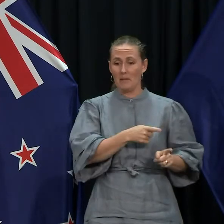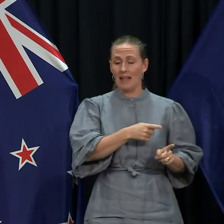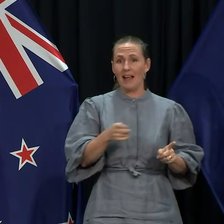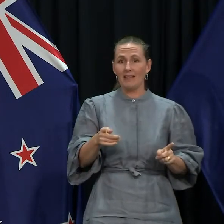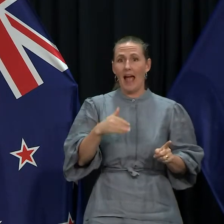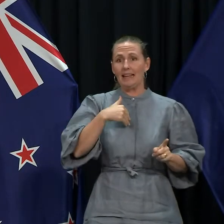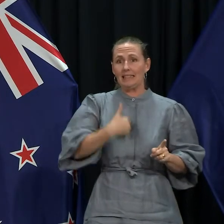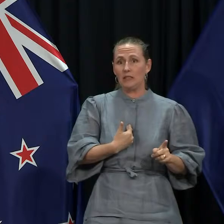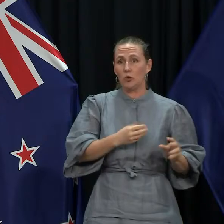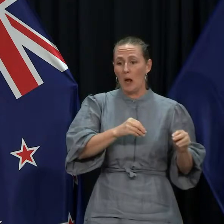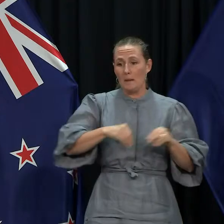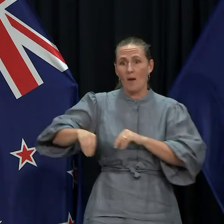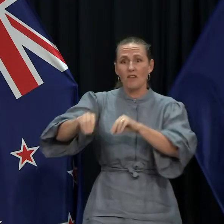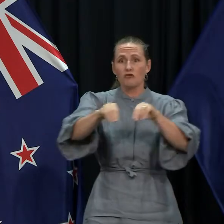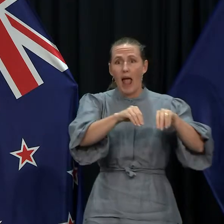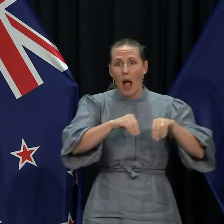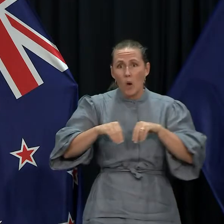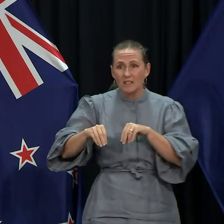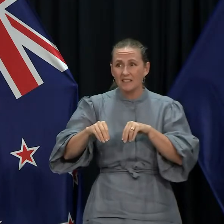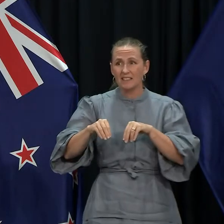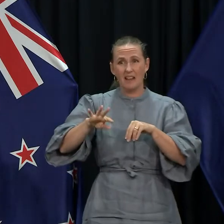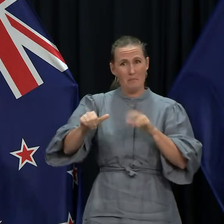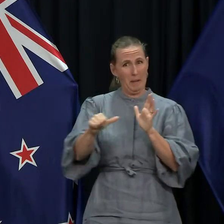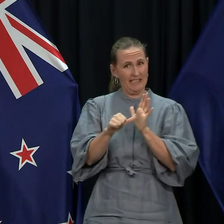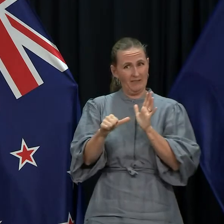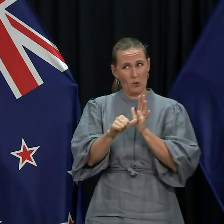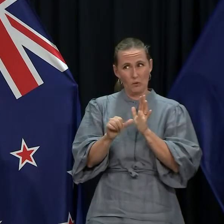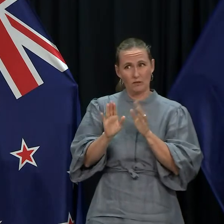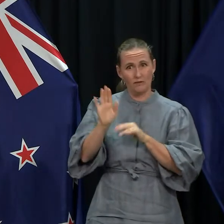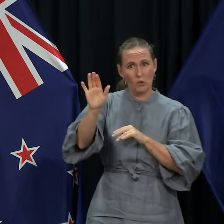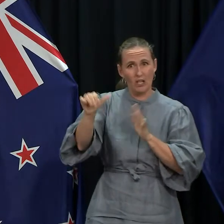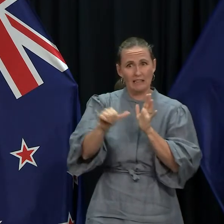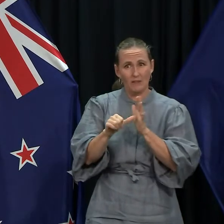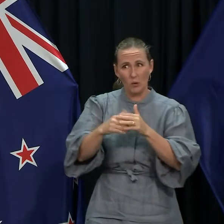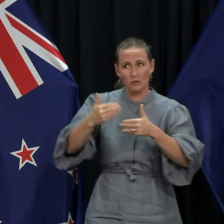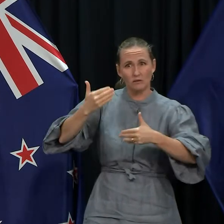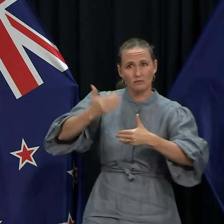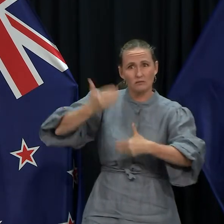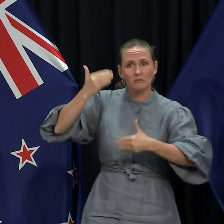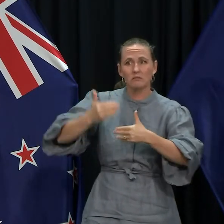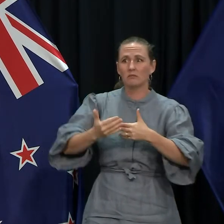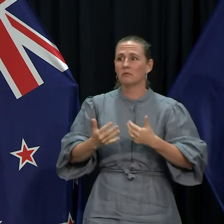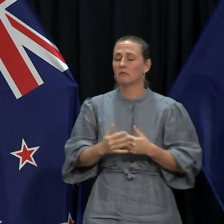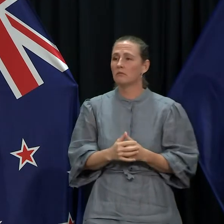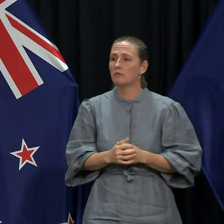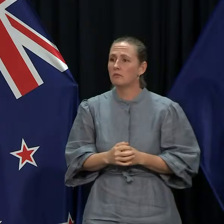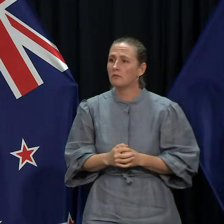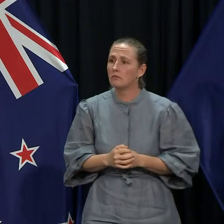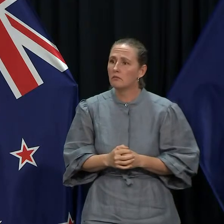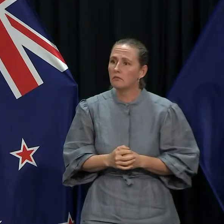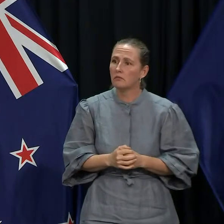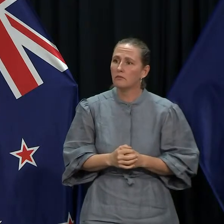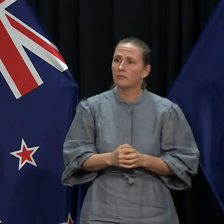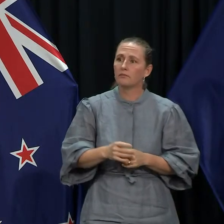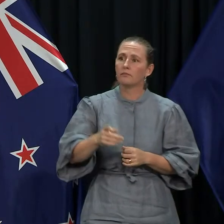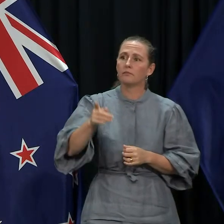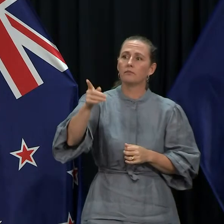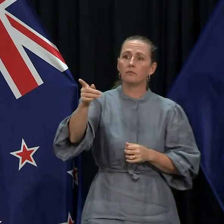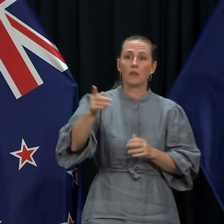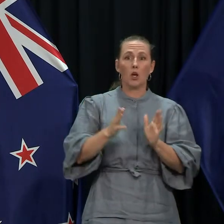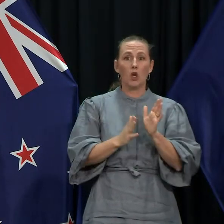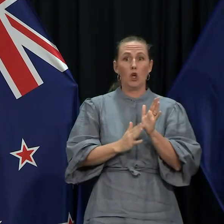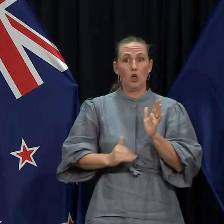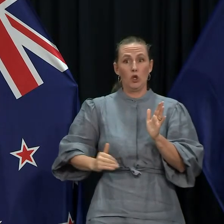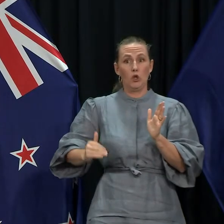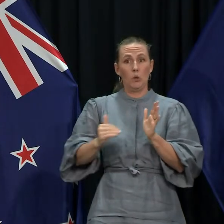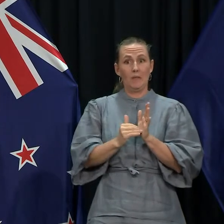become harder, and that support may be required. How many consular services is there at the moment from New Zealanders in Russia? I would